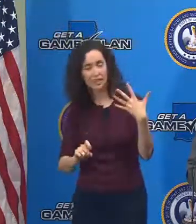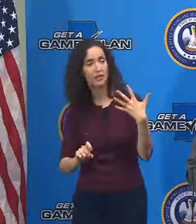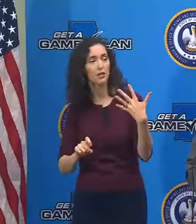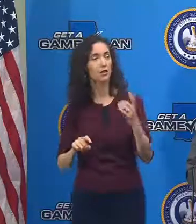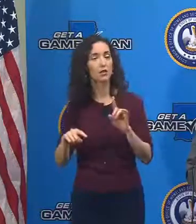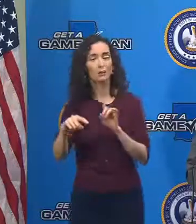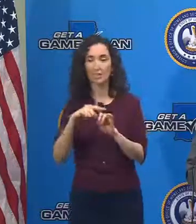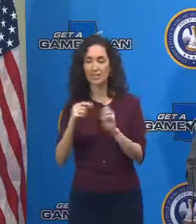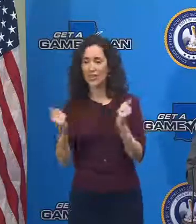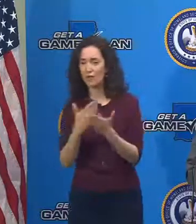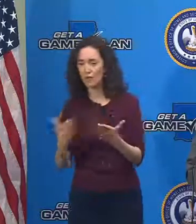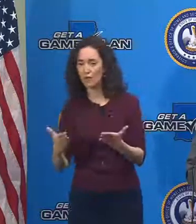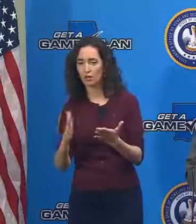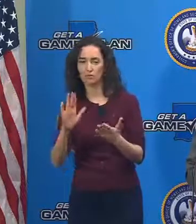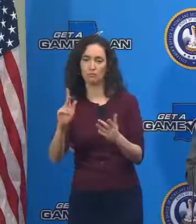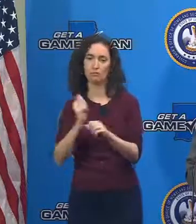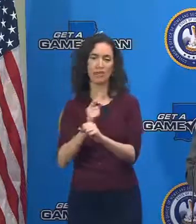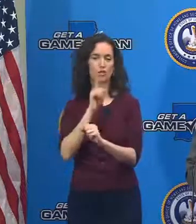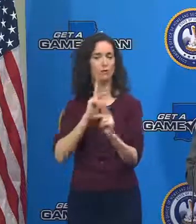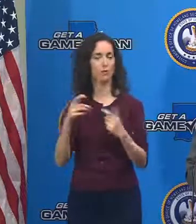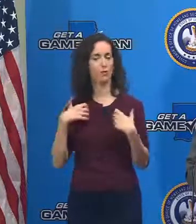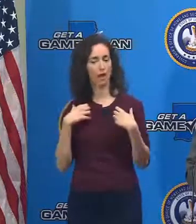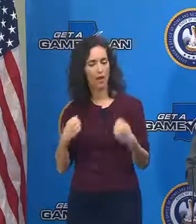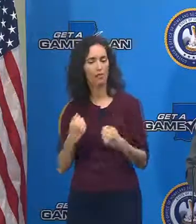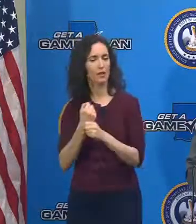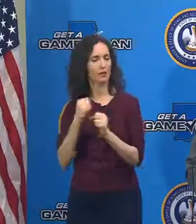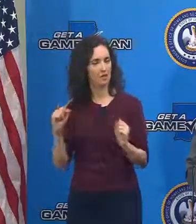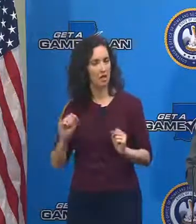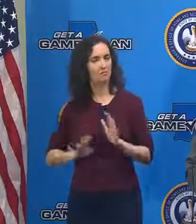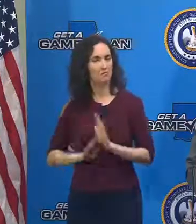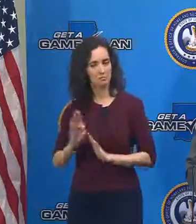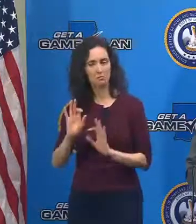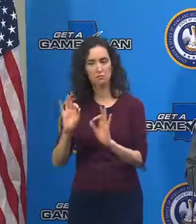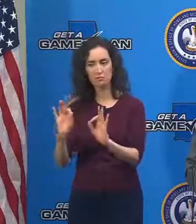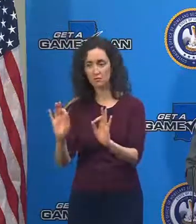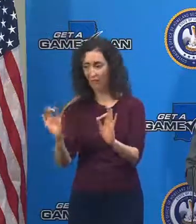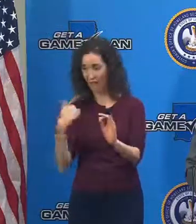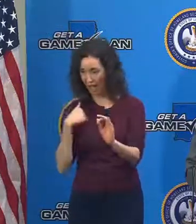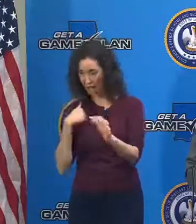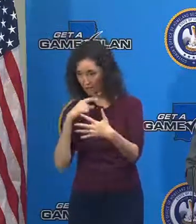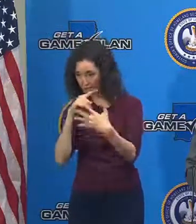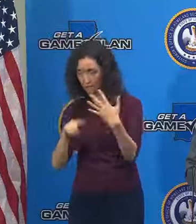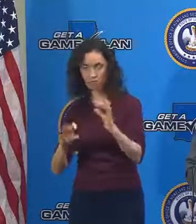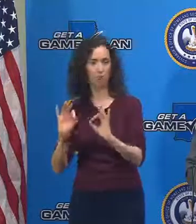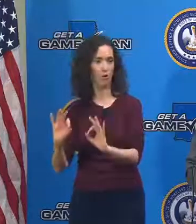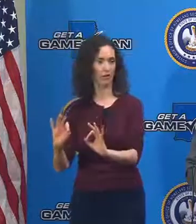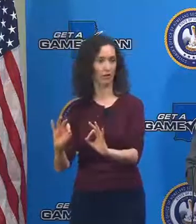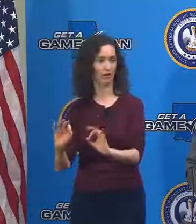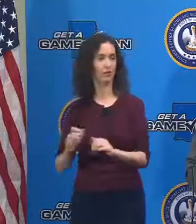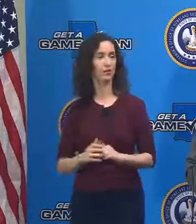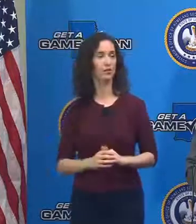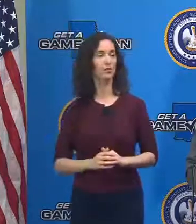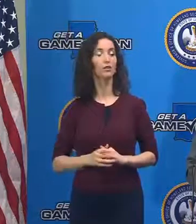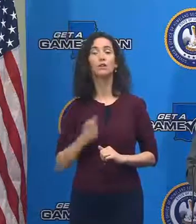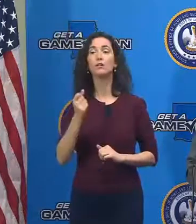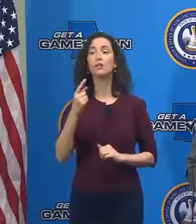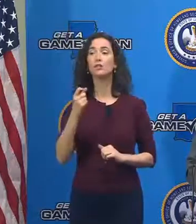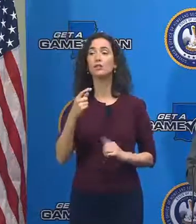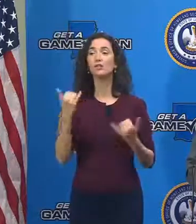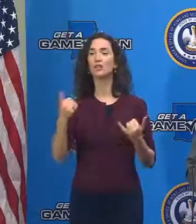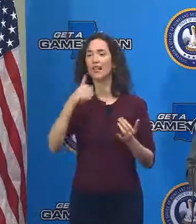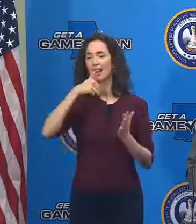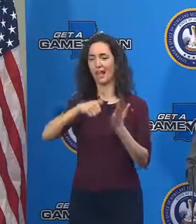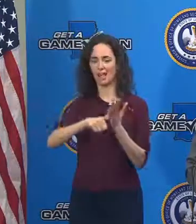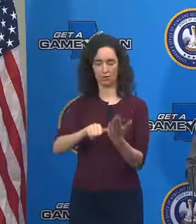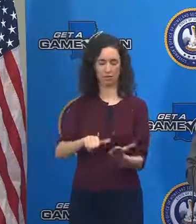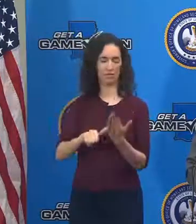components to provide for the health and safety and welfare of those residents. What the revocation letters that came out today